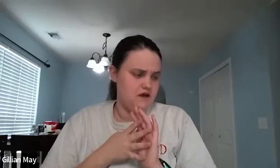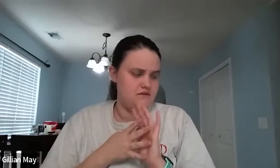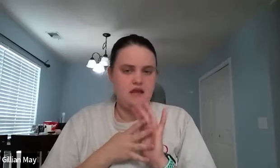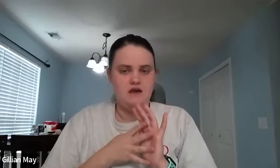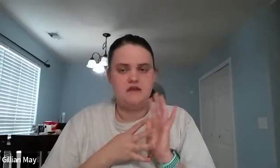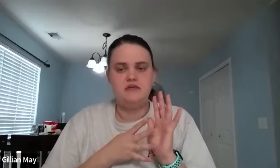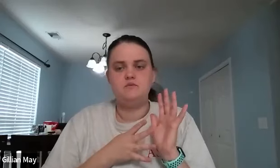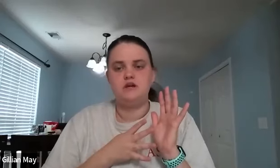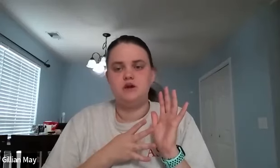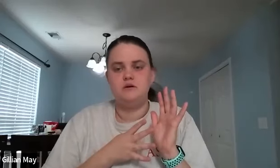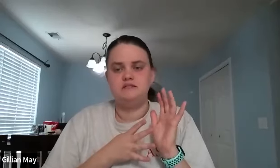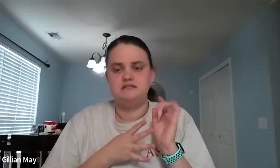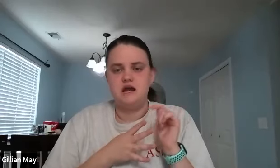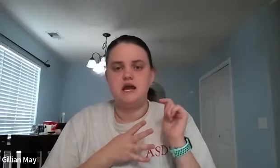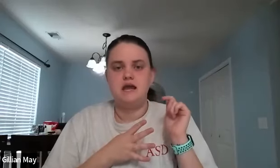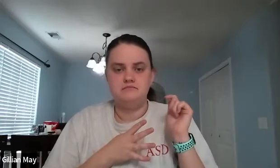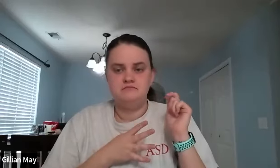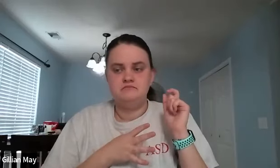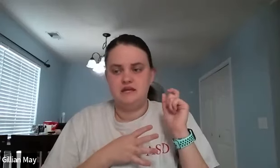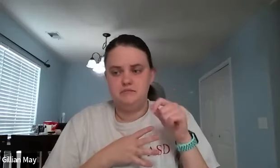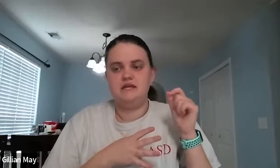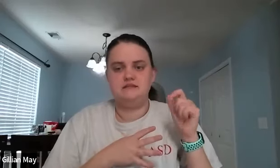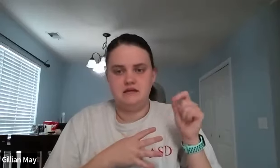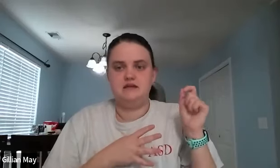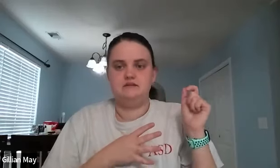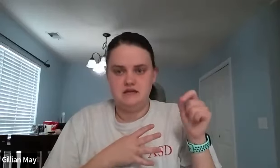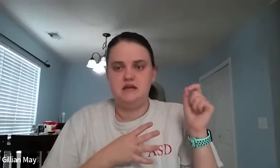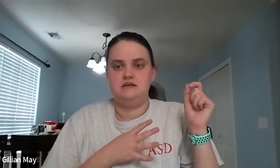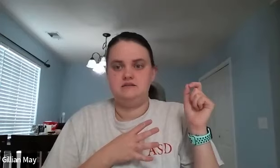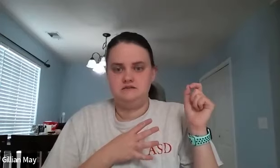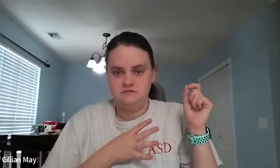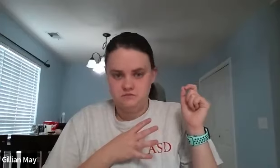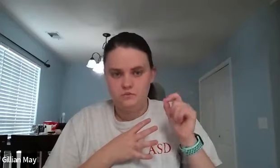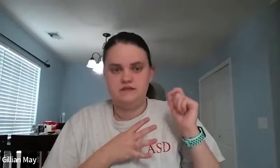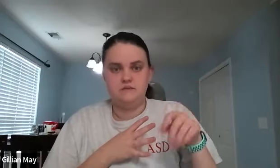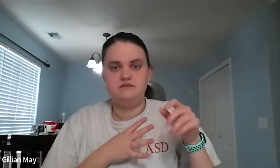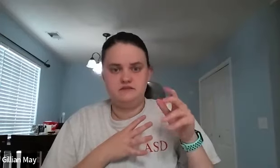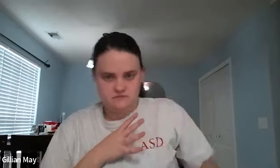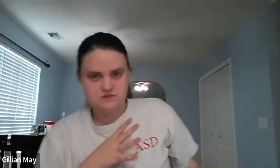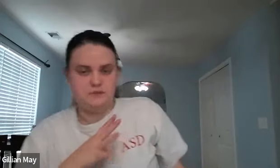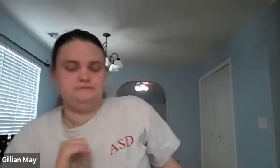that we have. And then we're gonna go on to time, like minutes, seconds, days, weeks, months. So